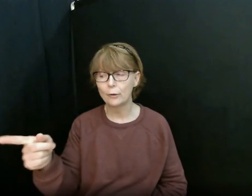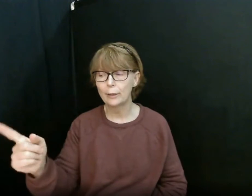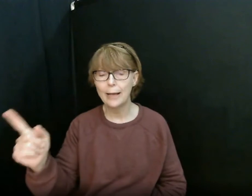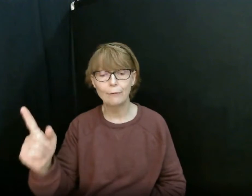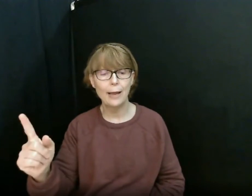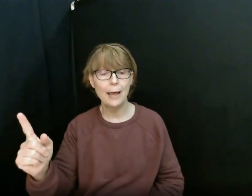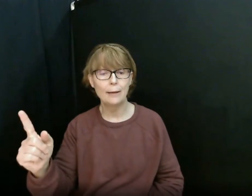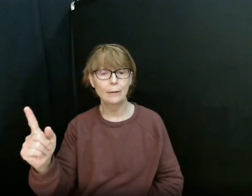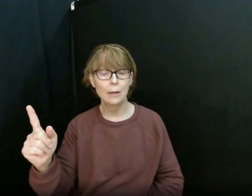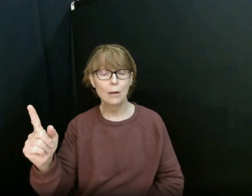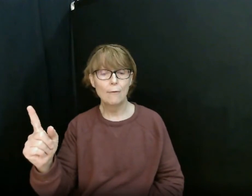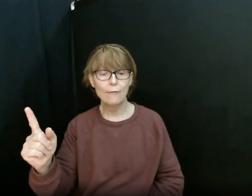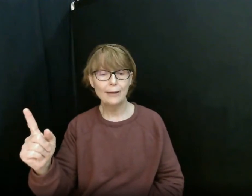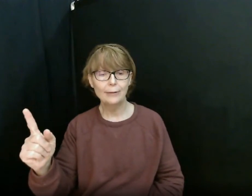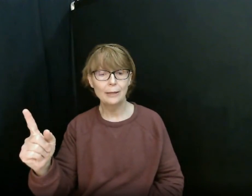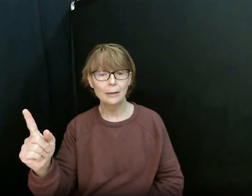going to have your hand facing.